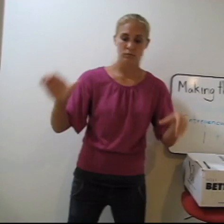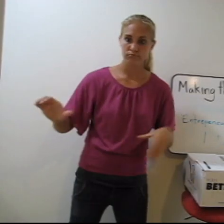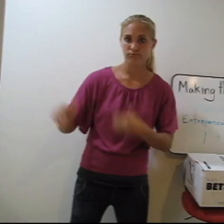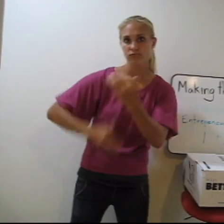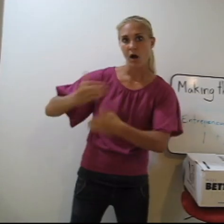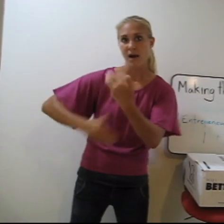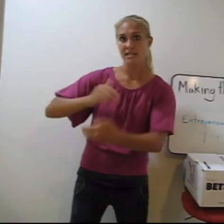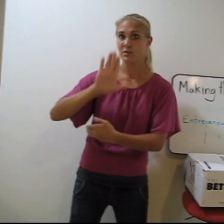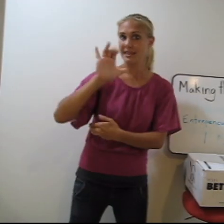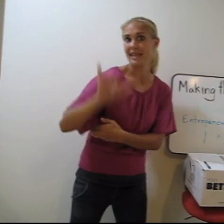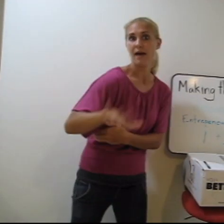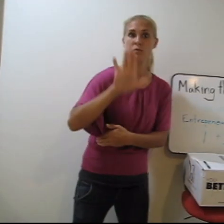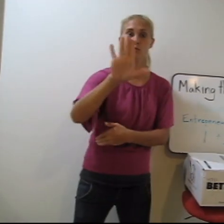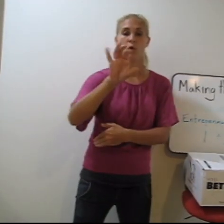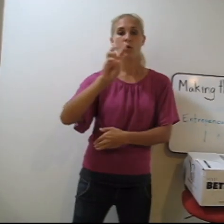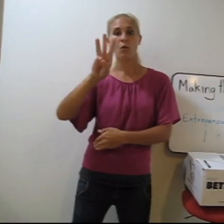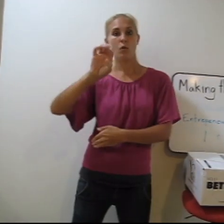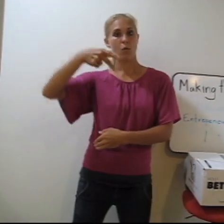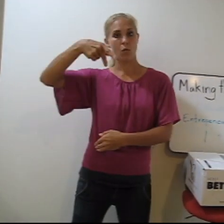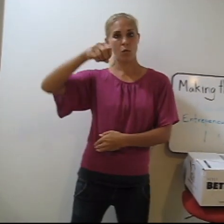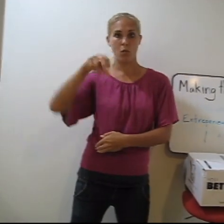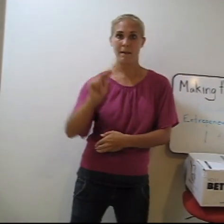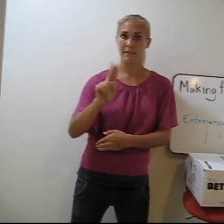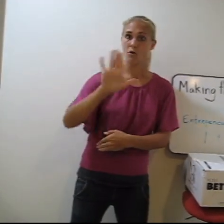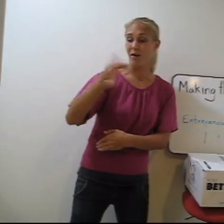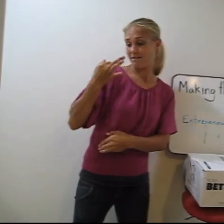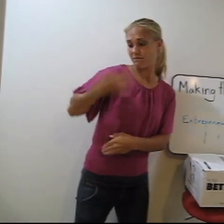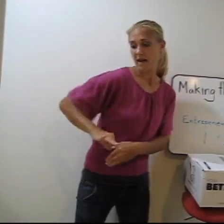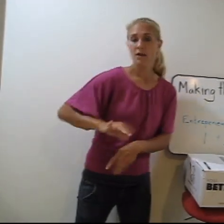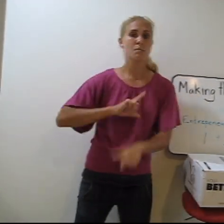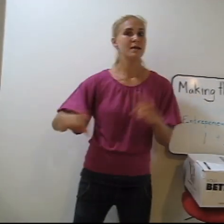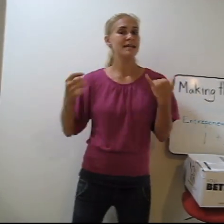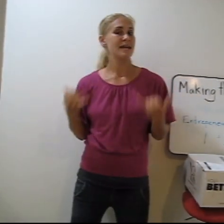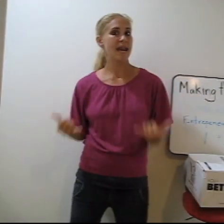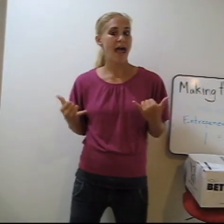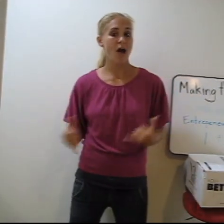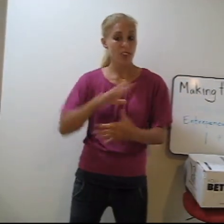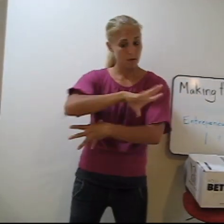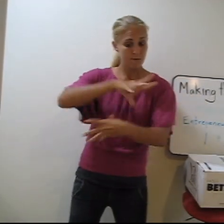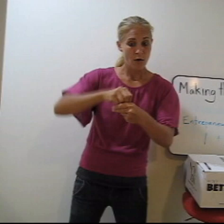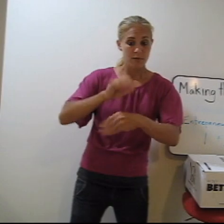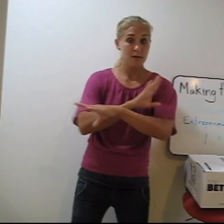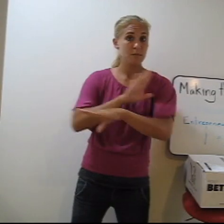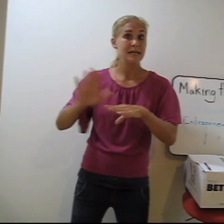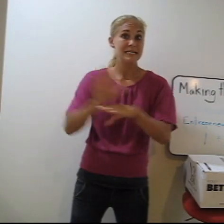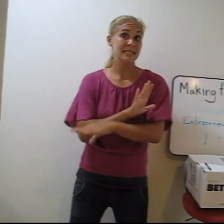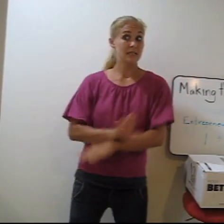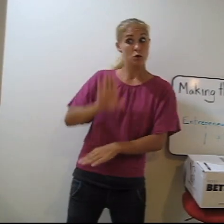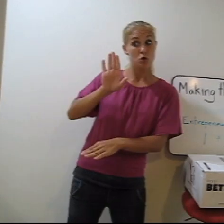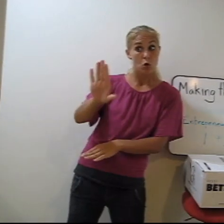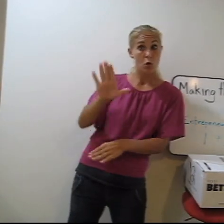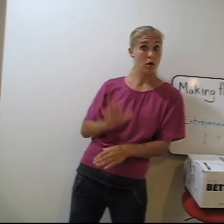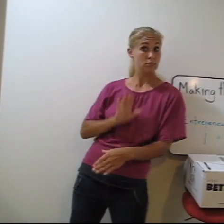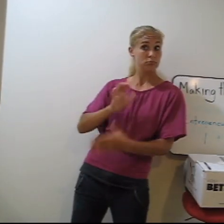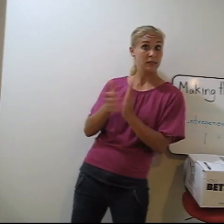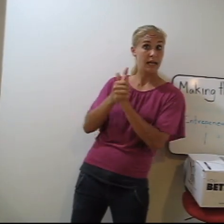secret, and advantage. The business you are now in is not about you or about what you can do. In fact, it's the opposite